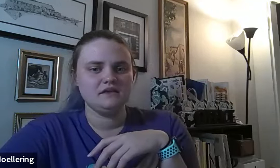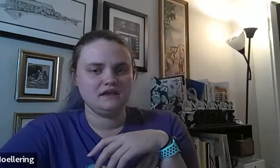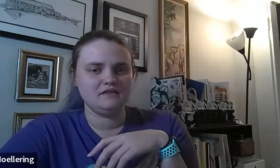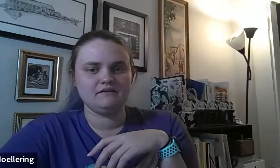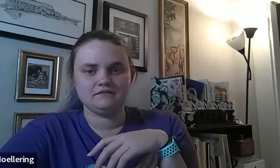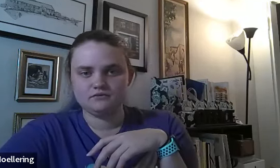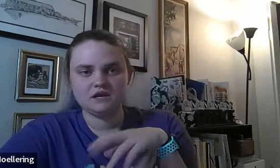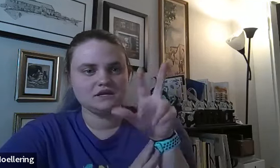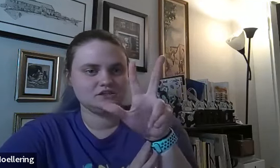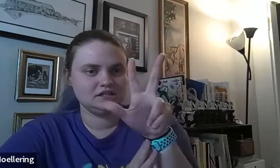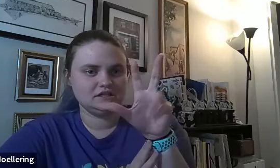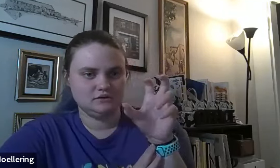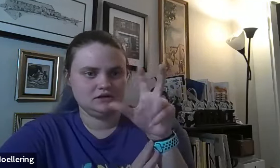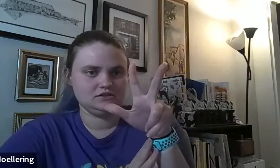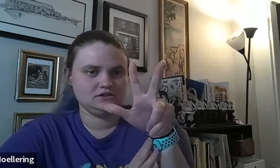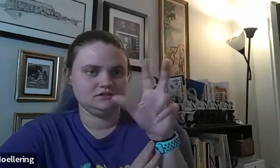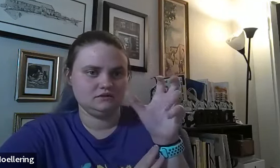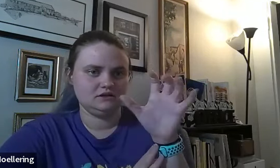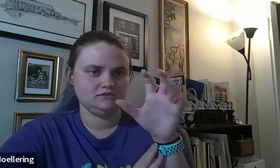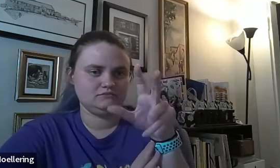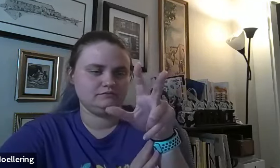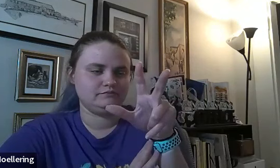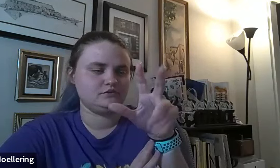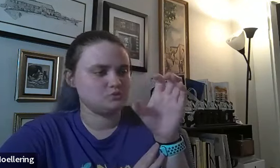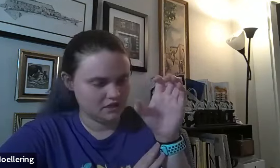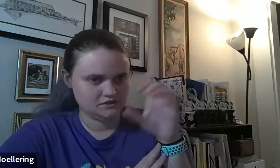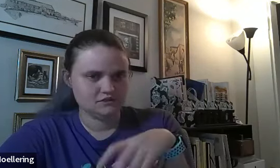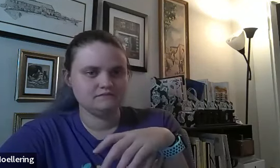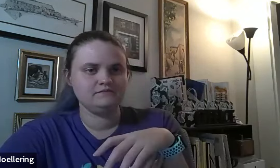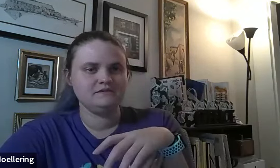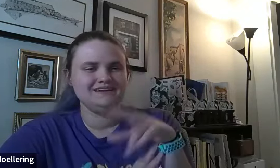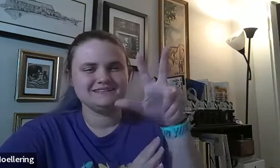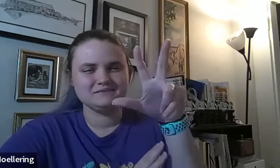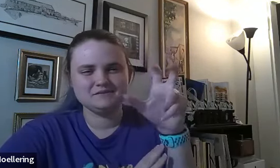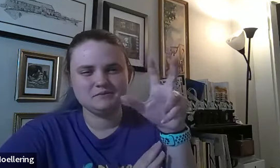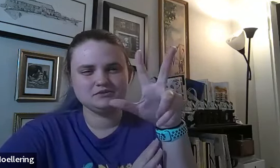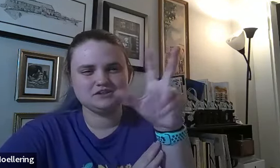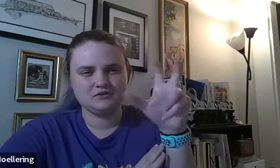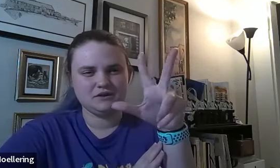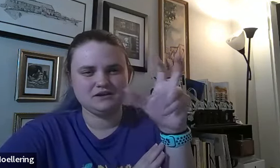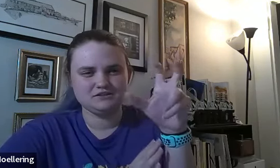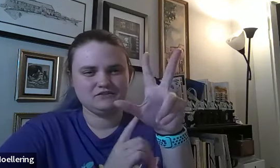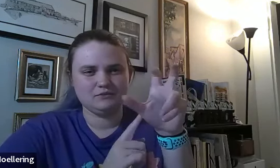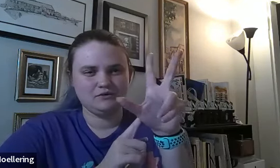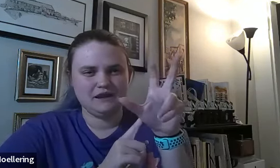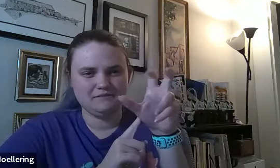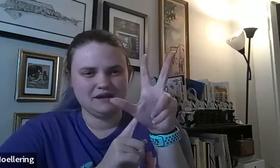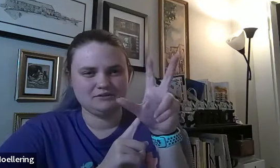Then like for 300, 300, 300, 300. Sometimes people just go 300, like they'll pull their hand back with